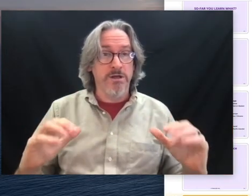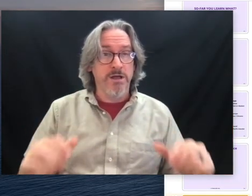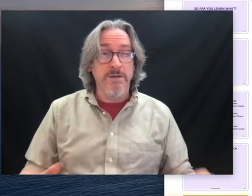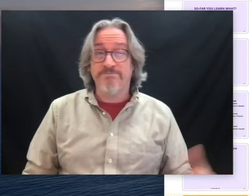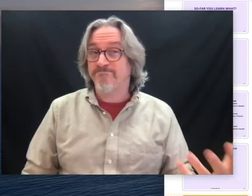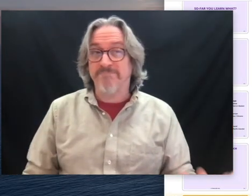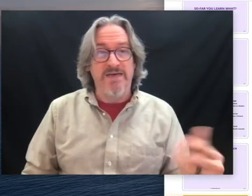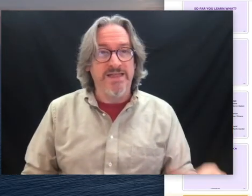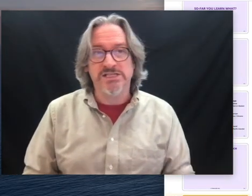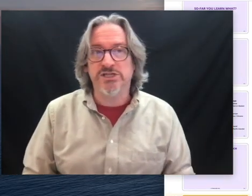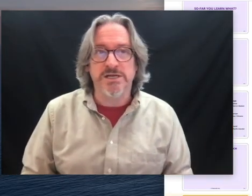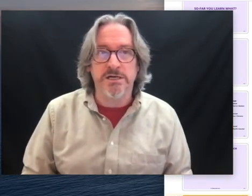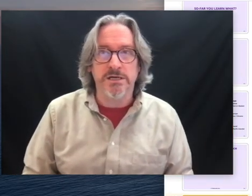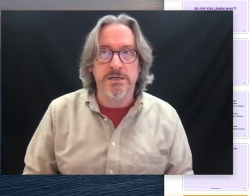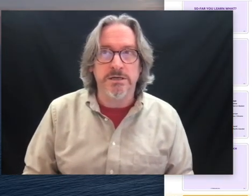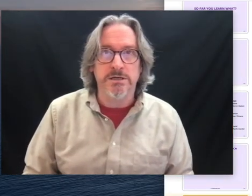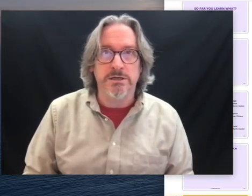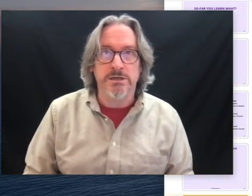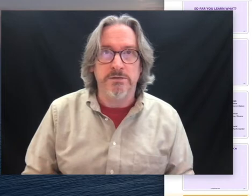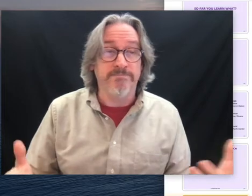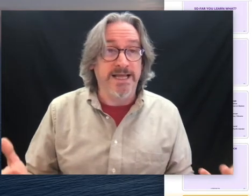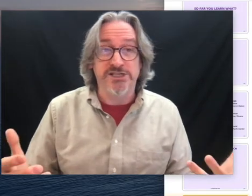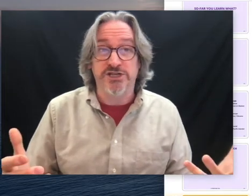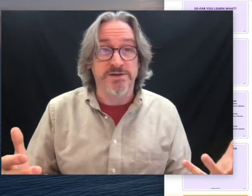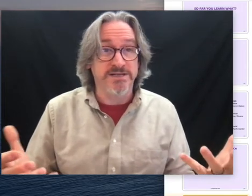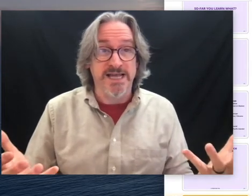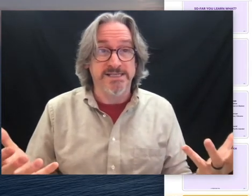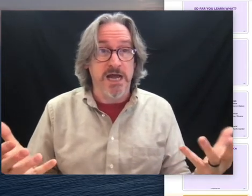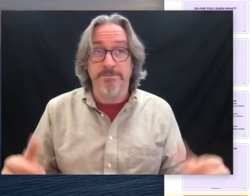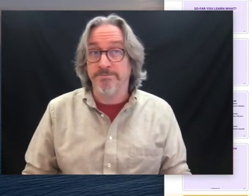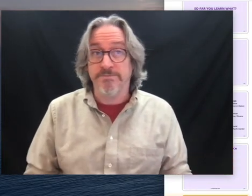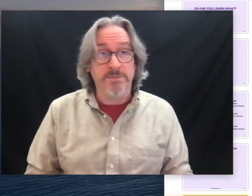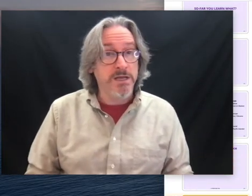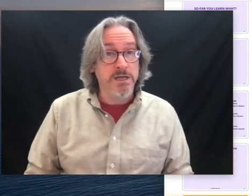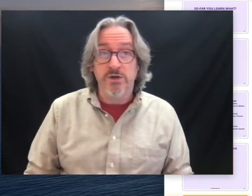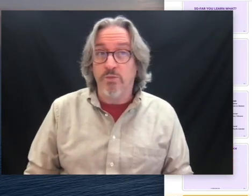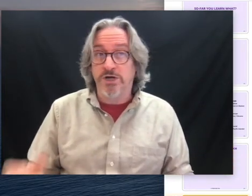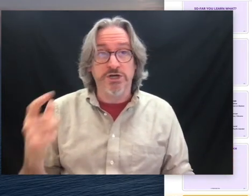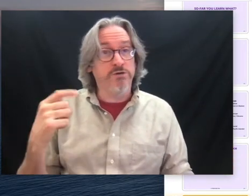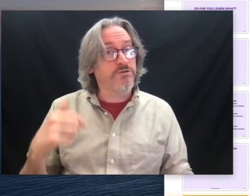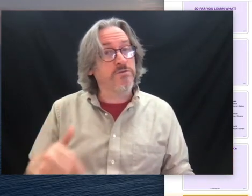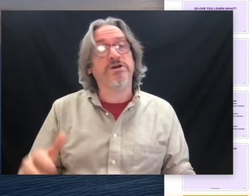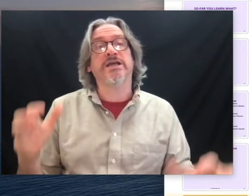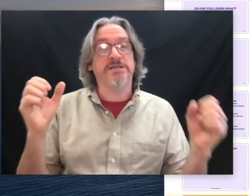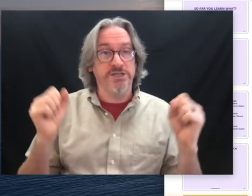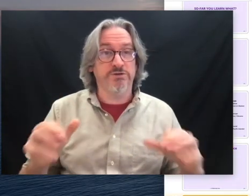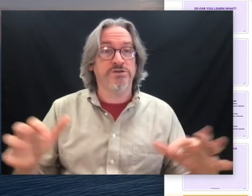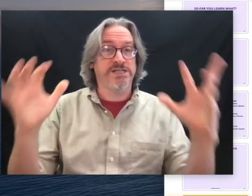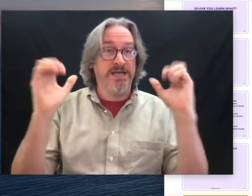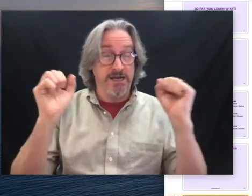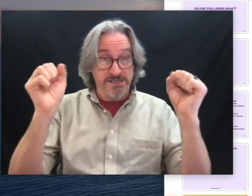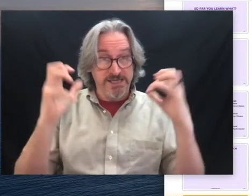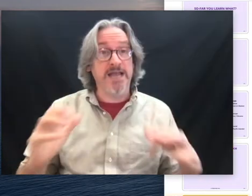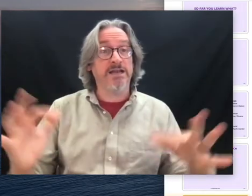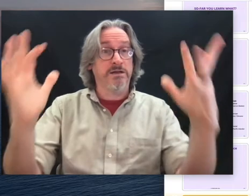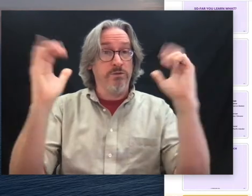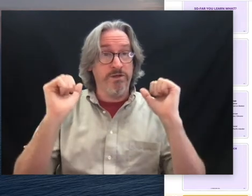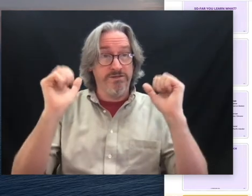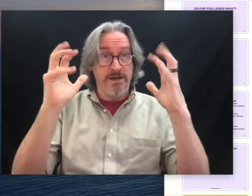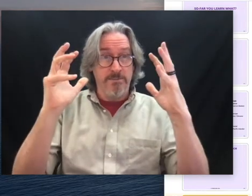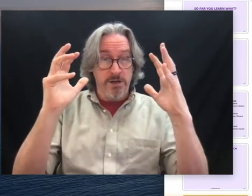parallel, and that's it takes time. Watch it over and over again until you see and